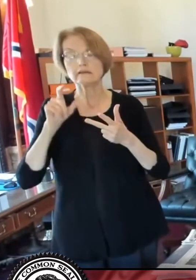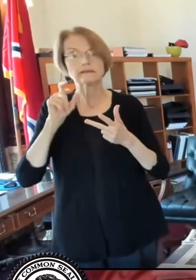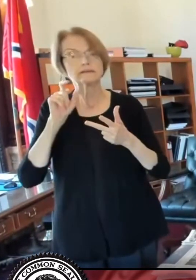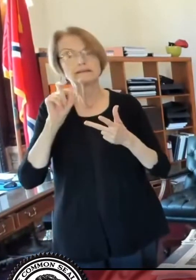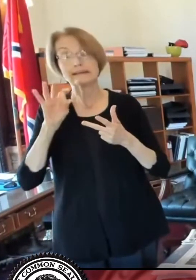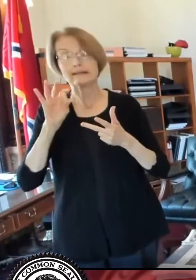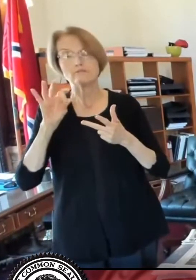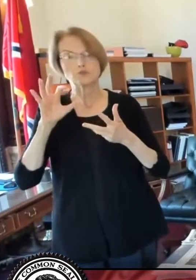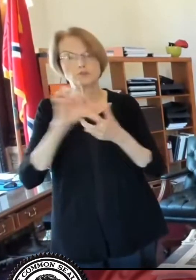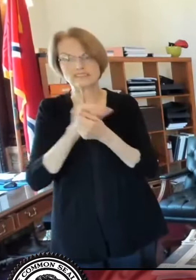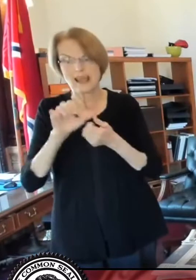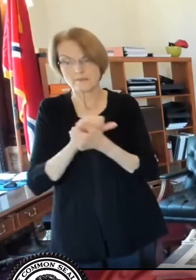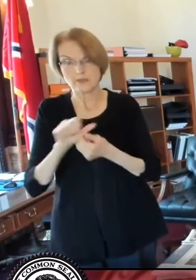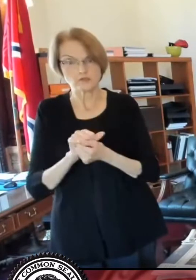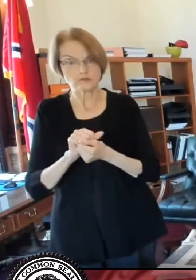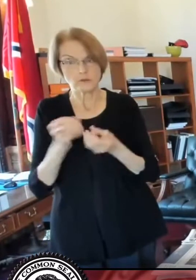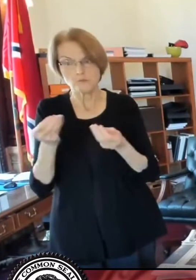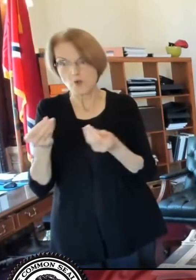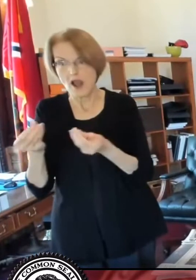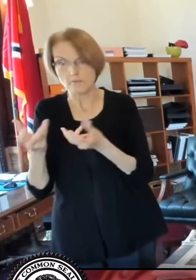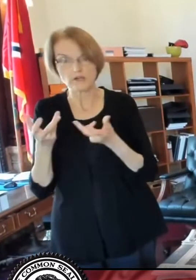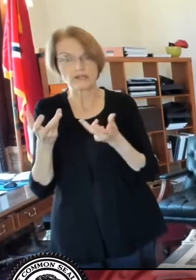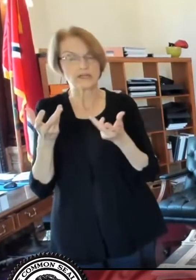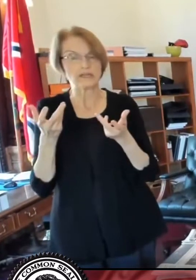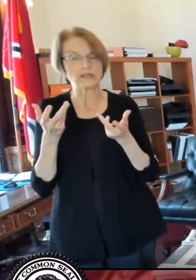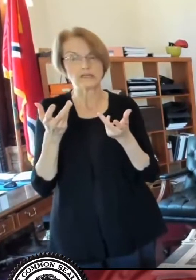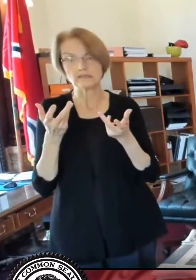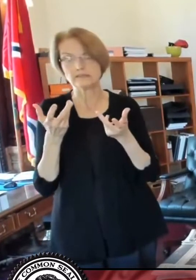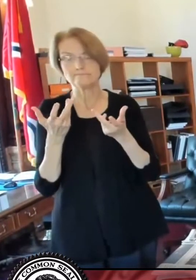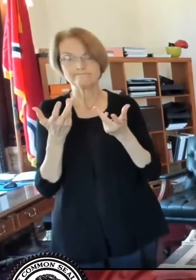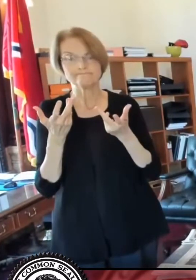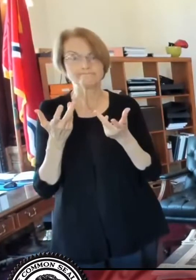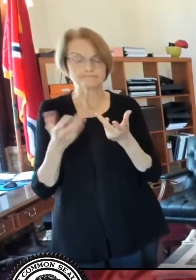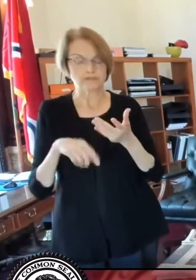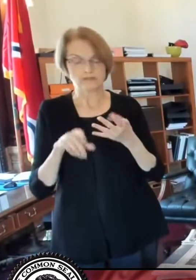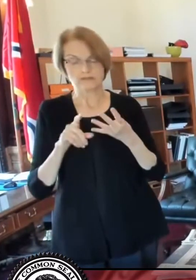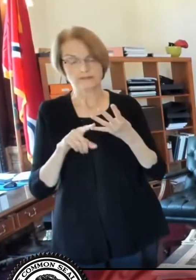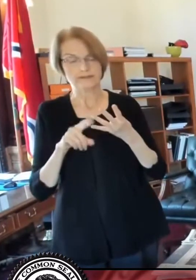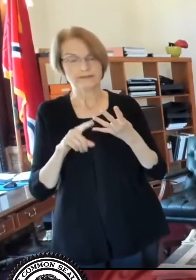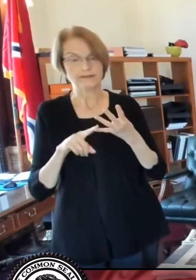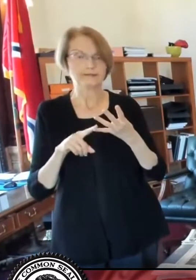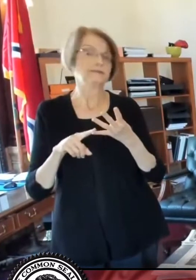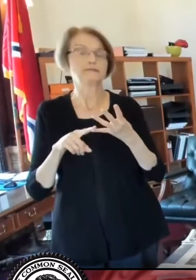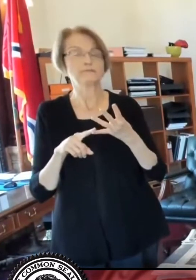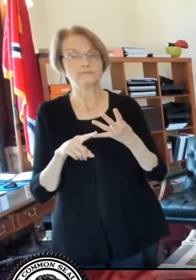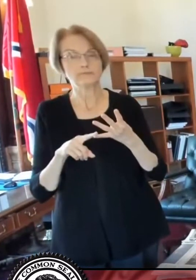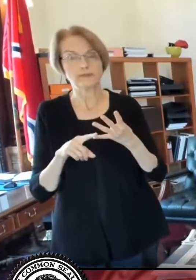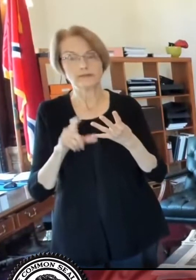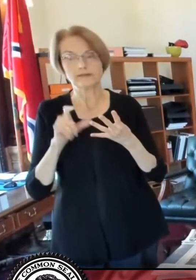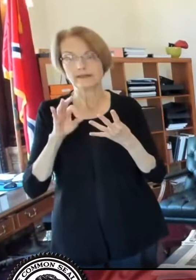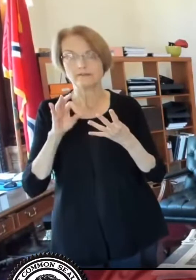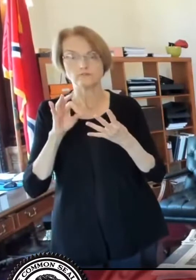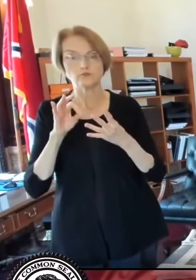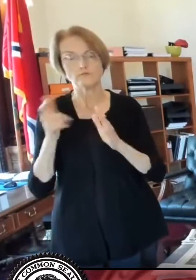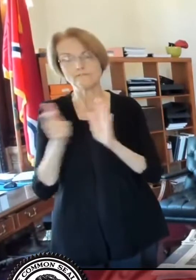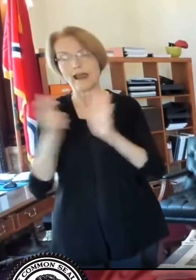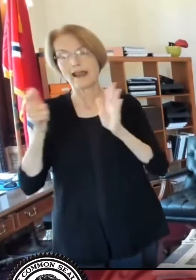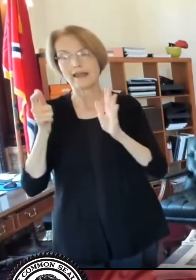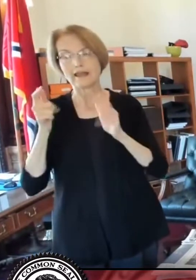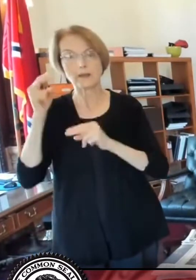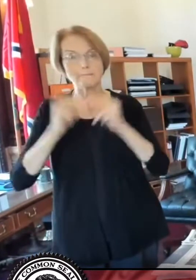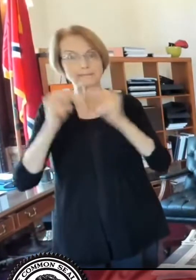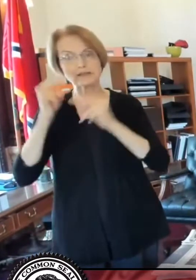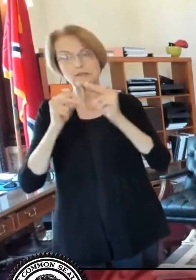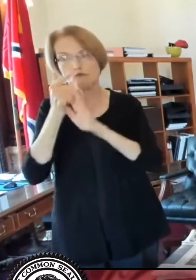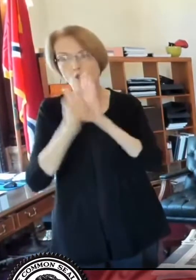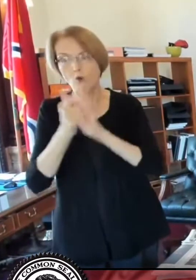significant risk to damage to the property, or if you're violating building codes or similar